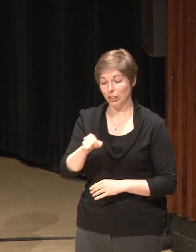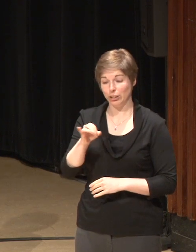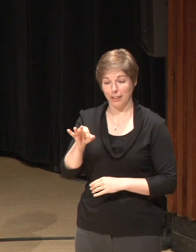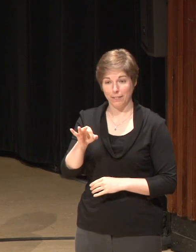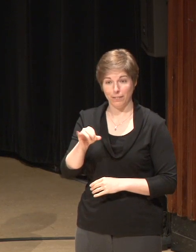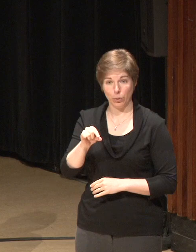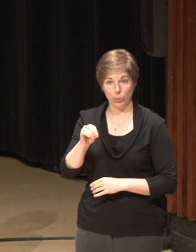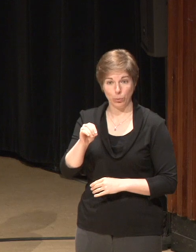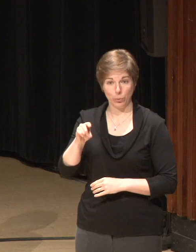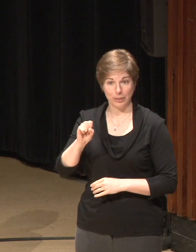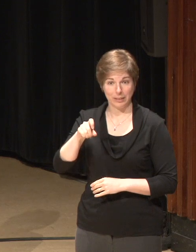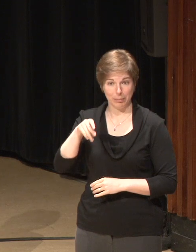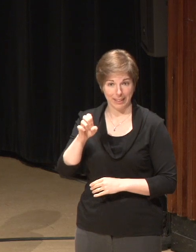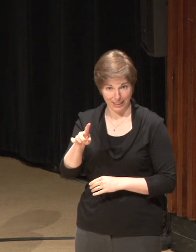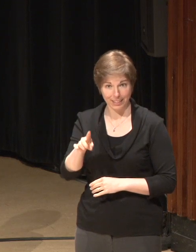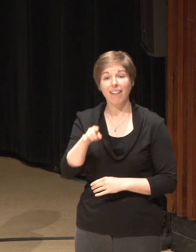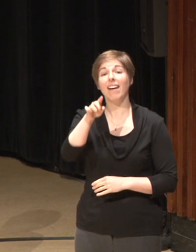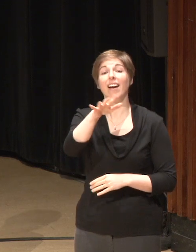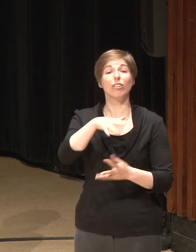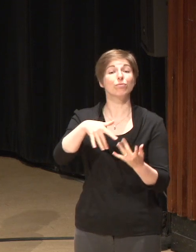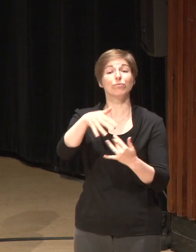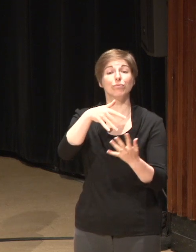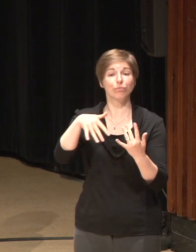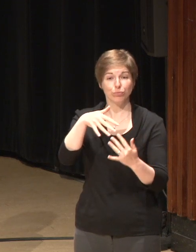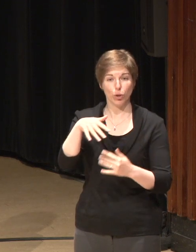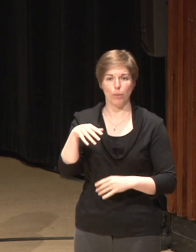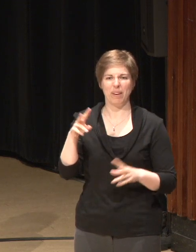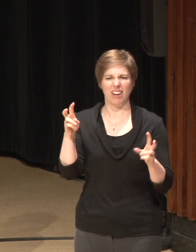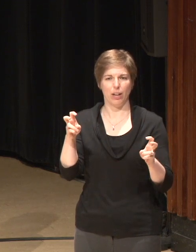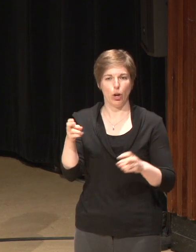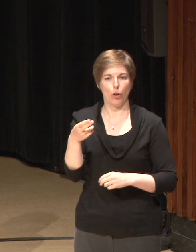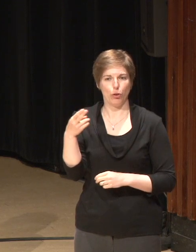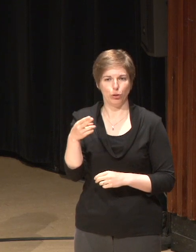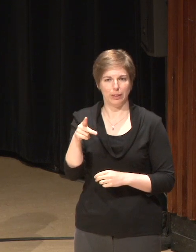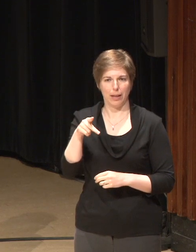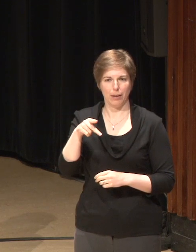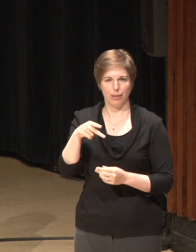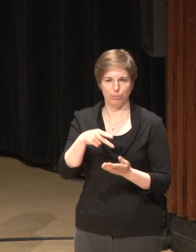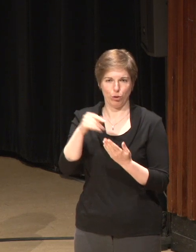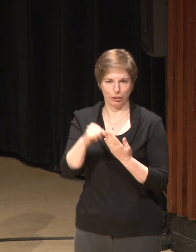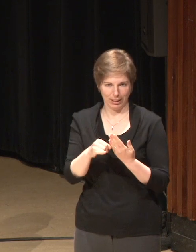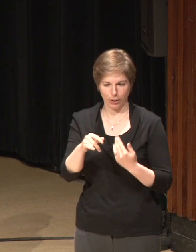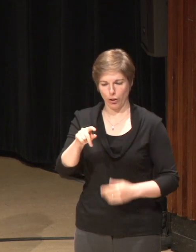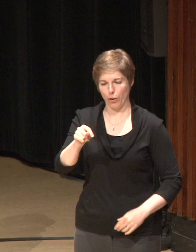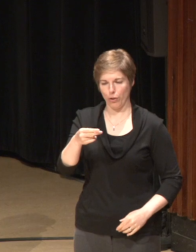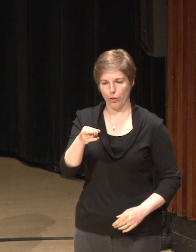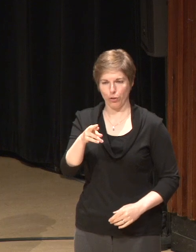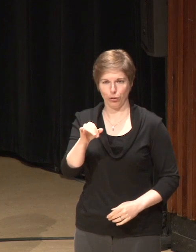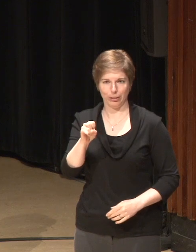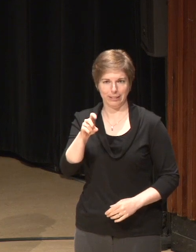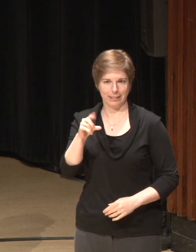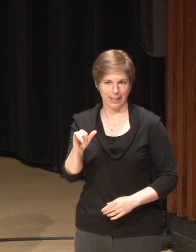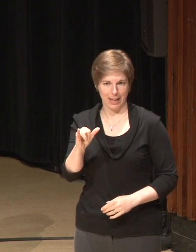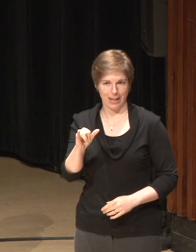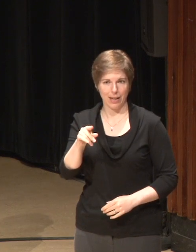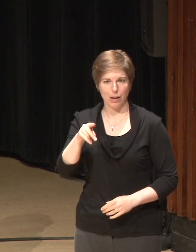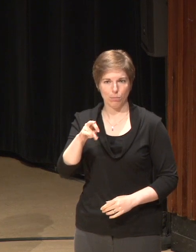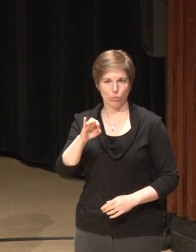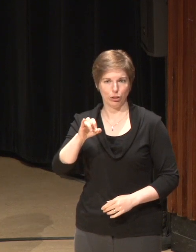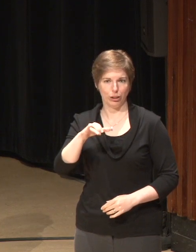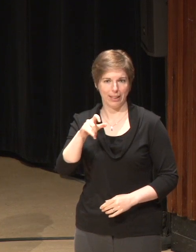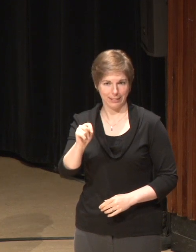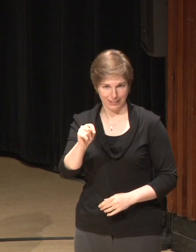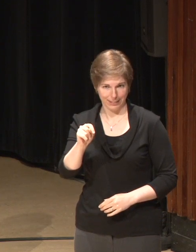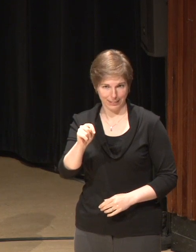will be entertained during the reception by the Thursday Project, under the direction of Tom Eastley. Now, would you please stand as